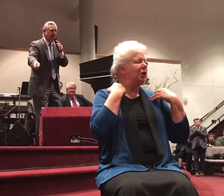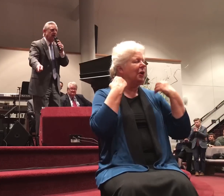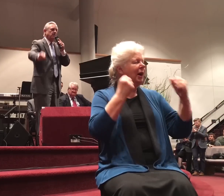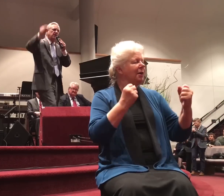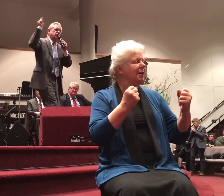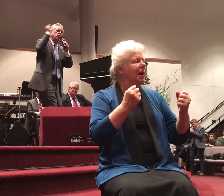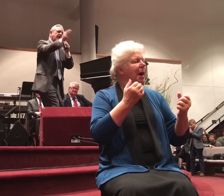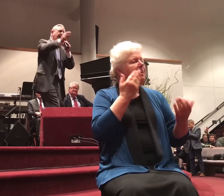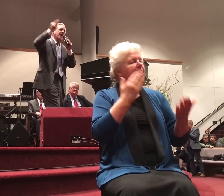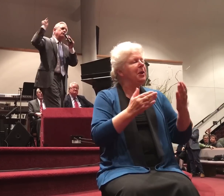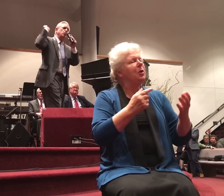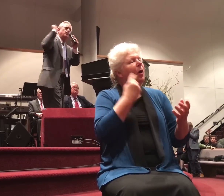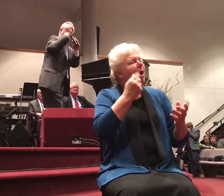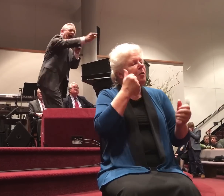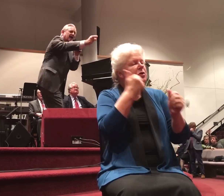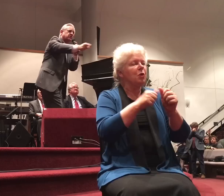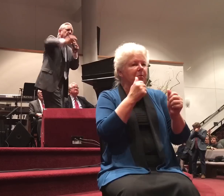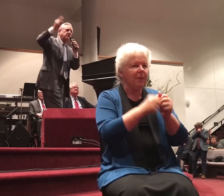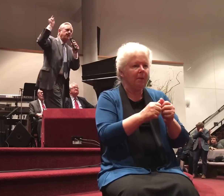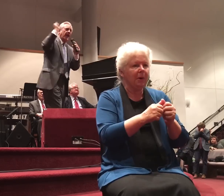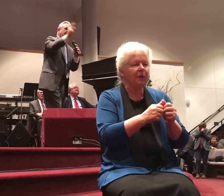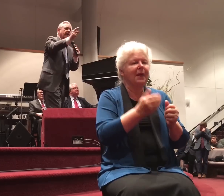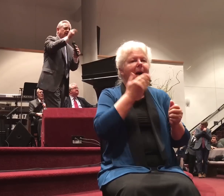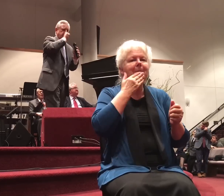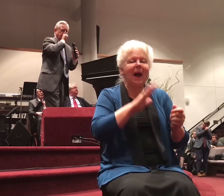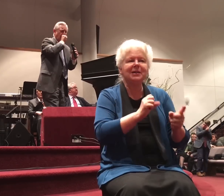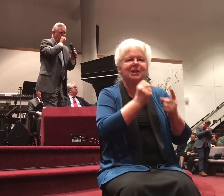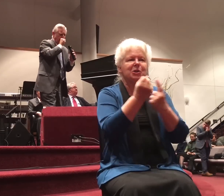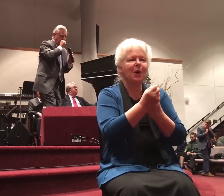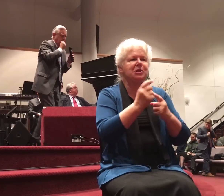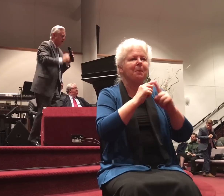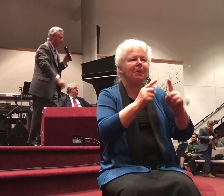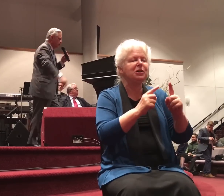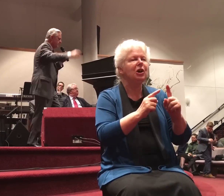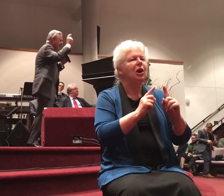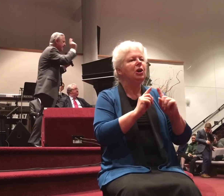that event, but you can't move past the past.